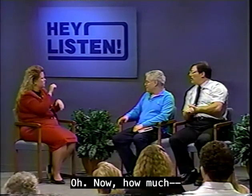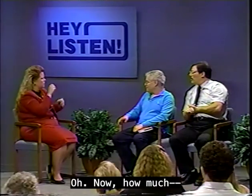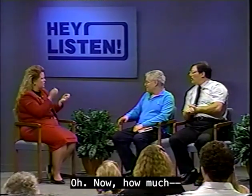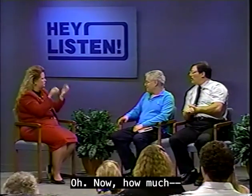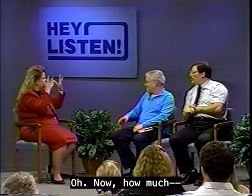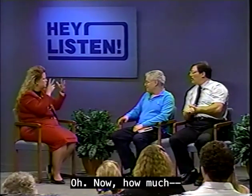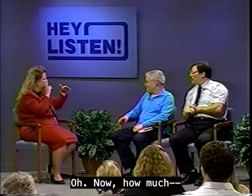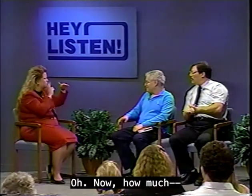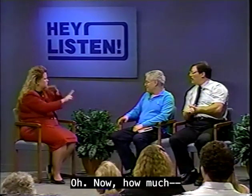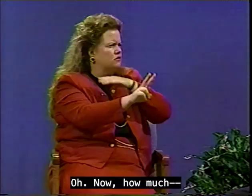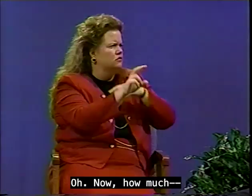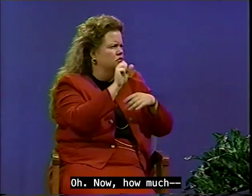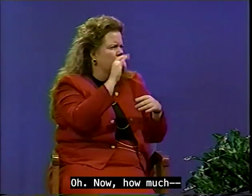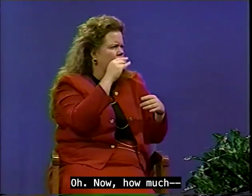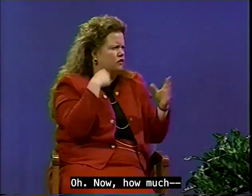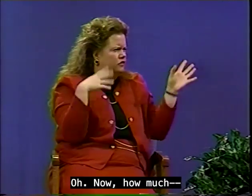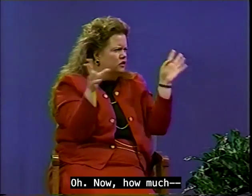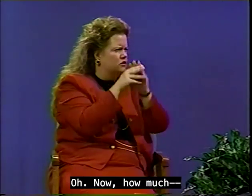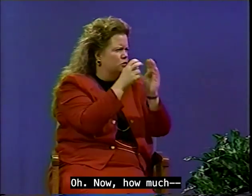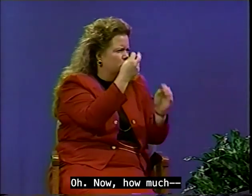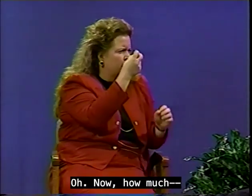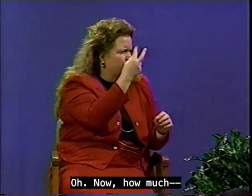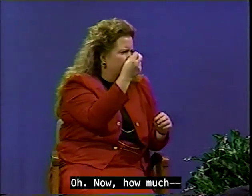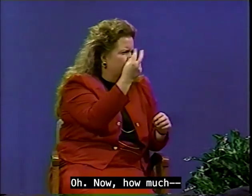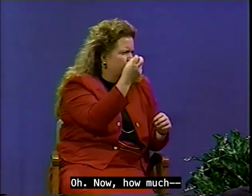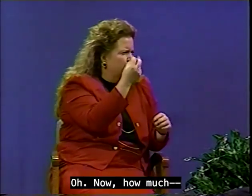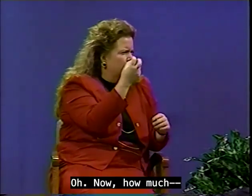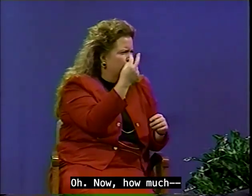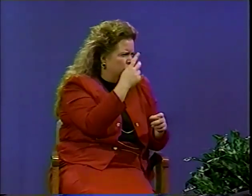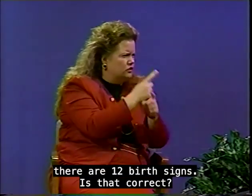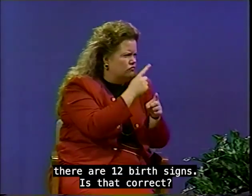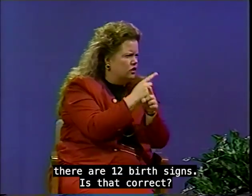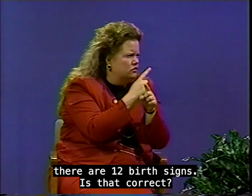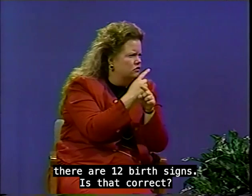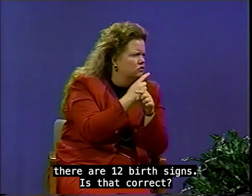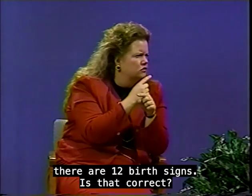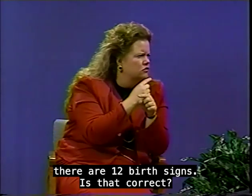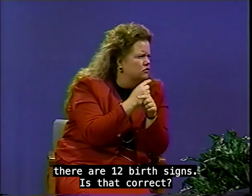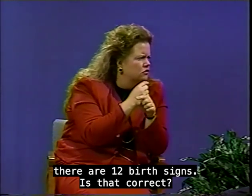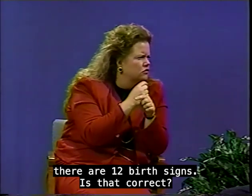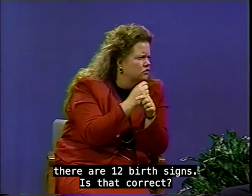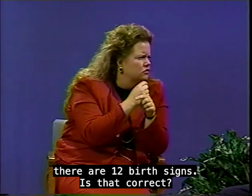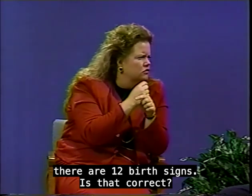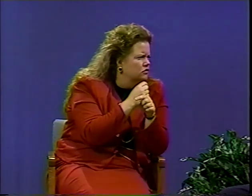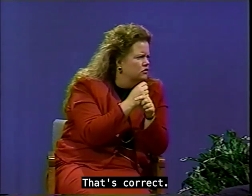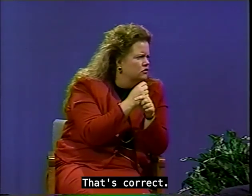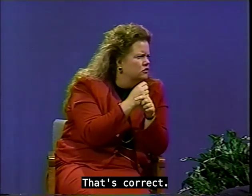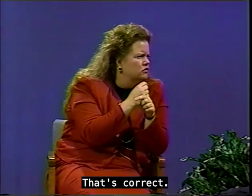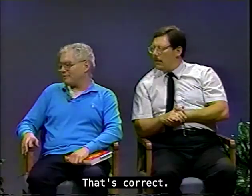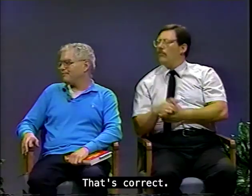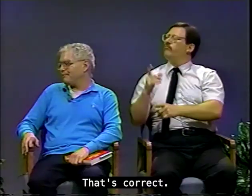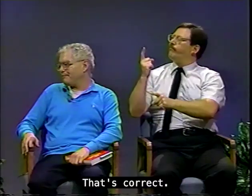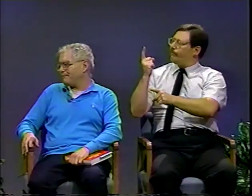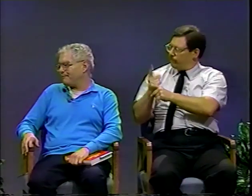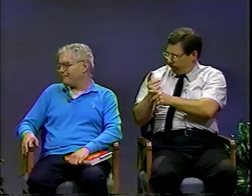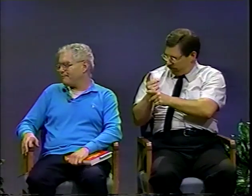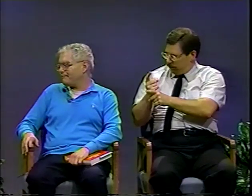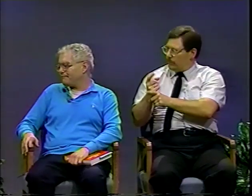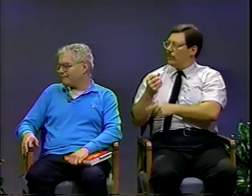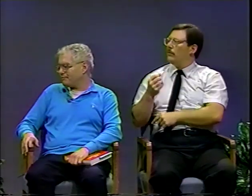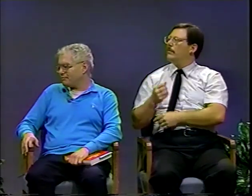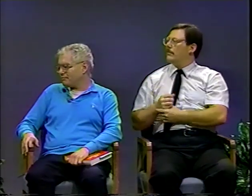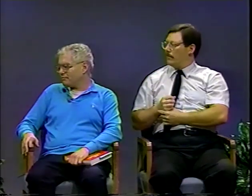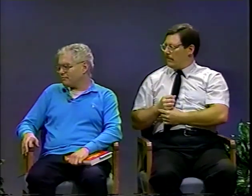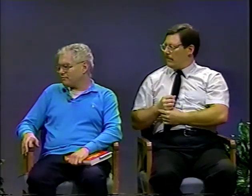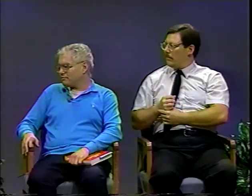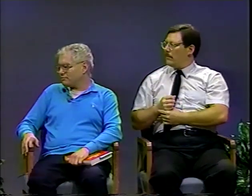Oh. Now, how much is, there are 12 birth signs, is that correct? That's correct.